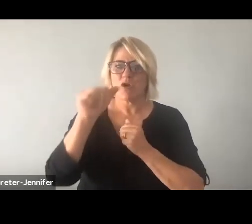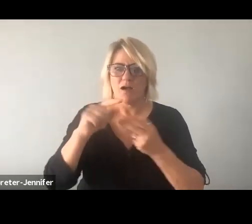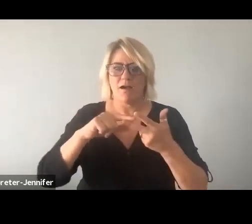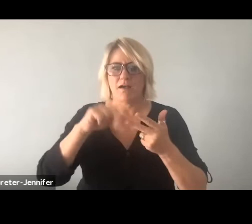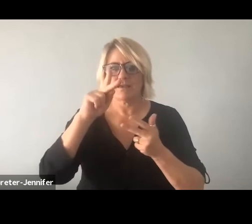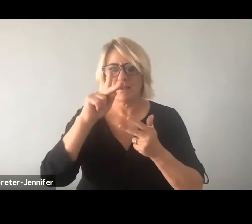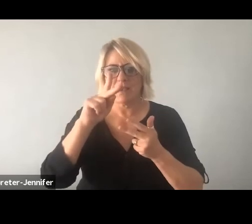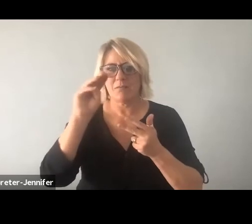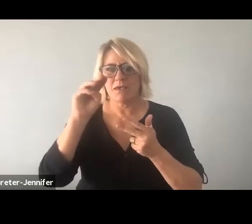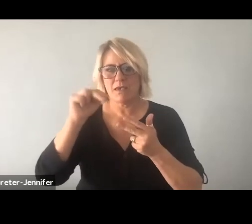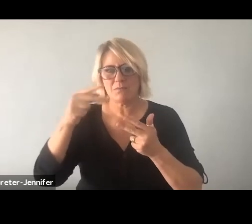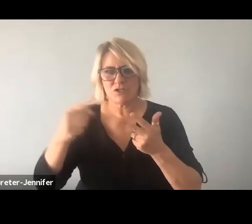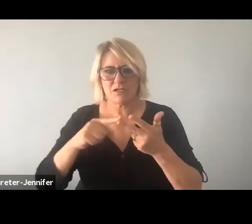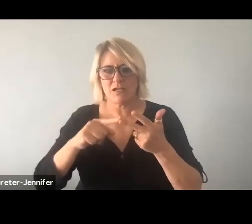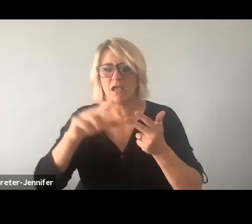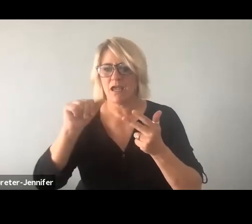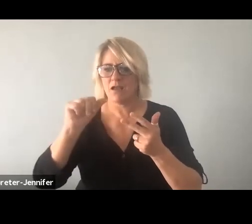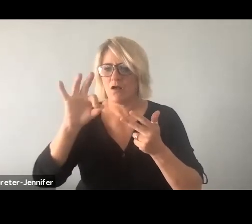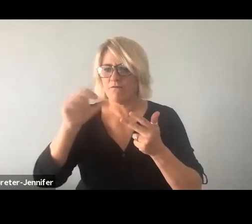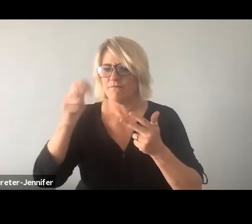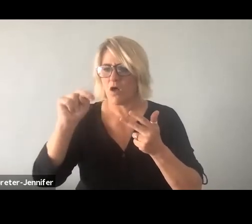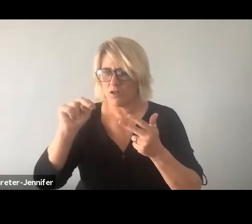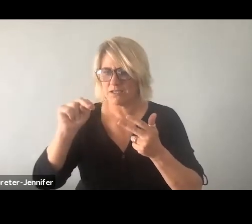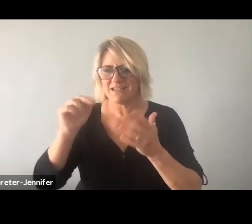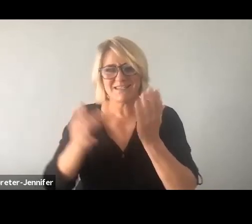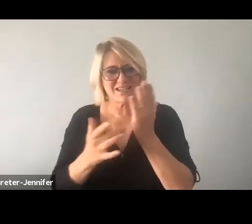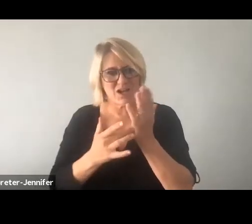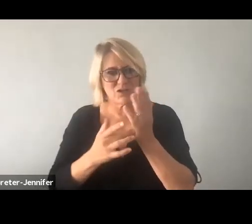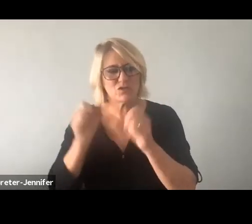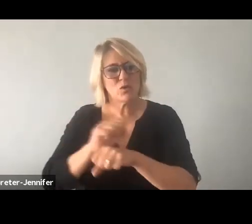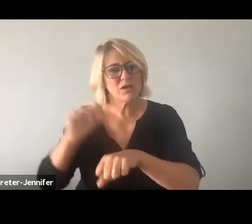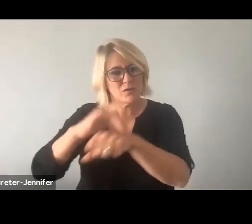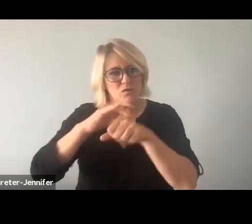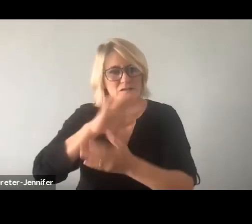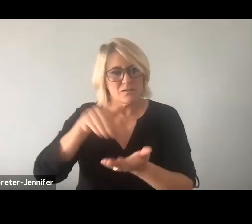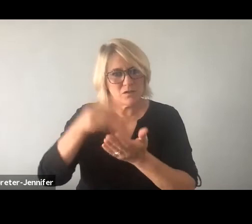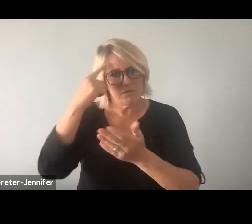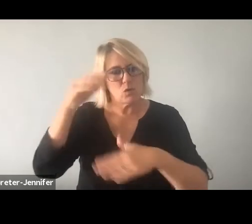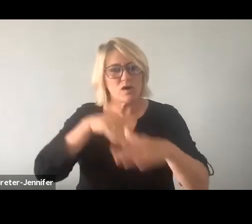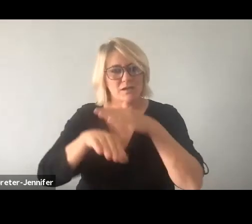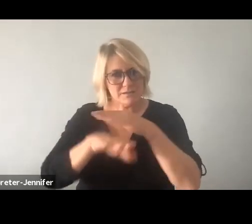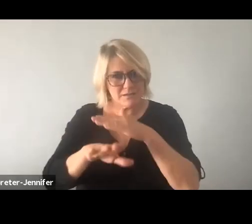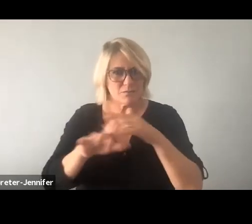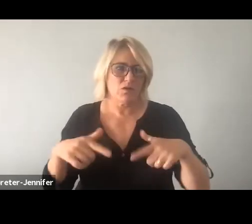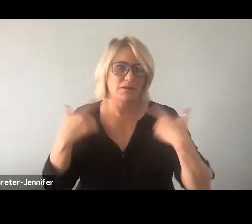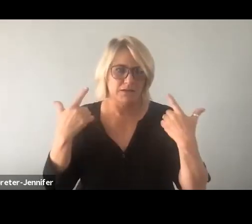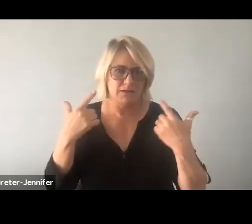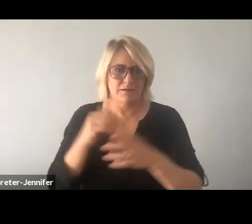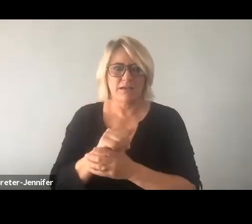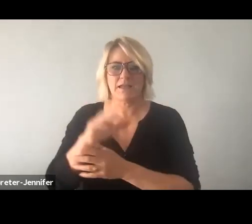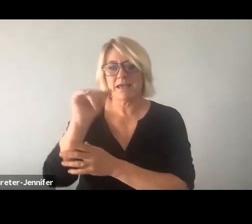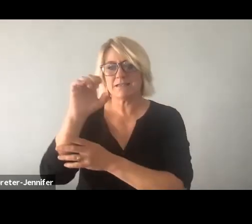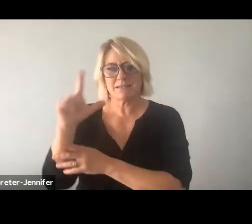Afala Technologies, who's working with the Resource Center for Accessible Living, a CIL in New York.